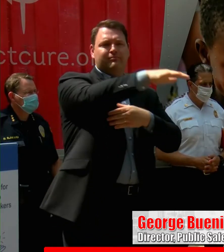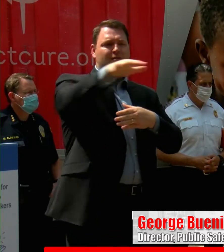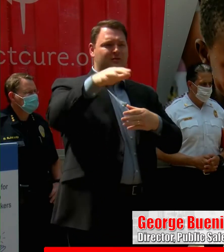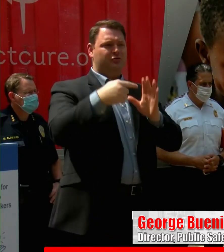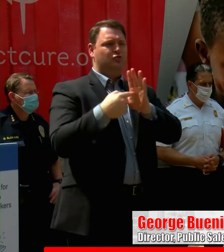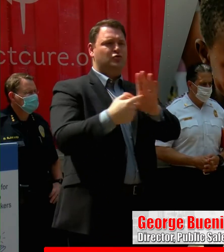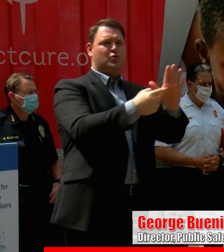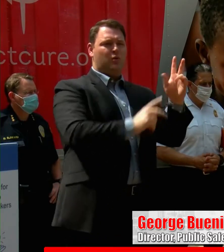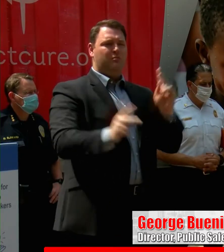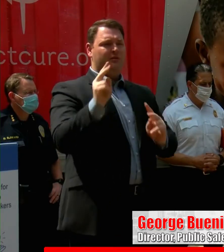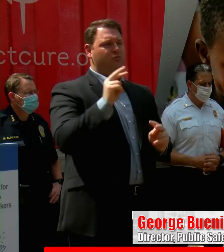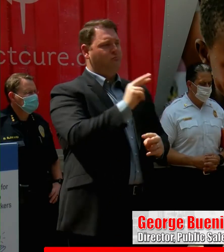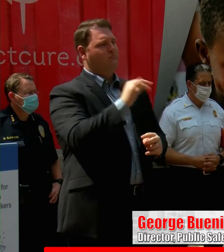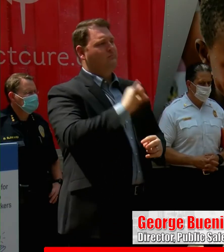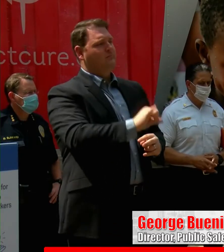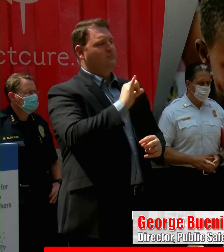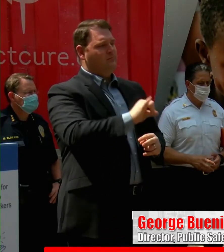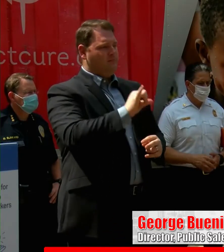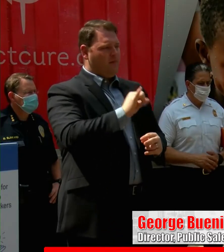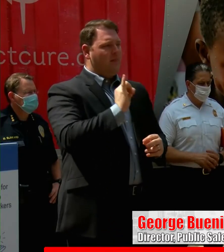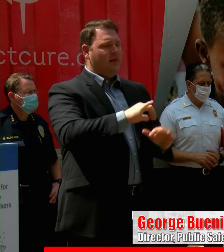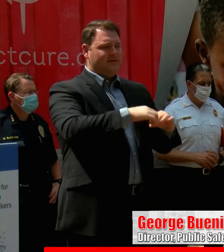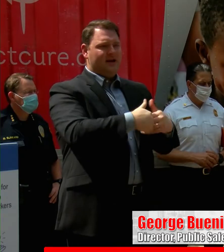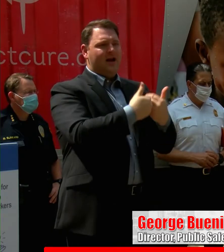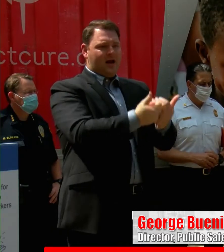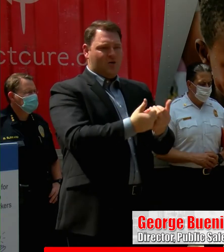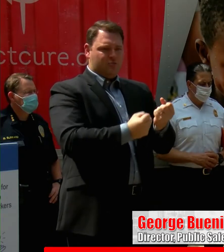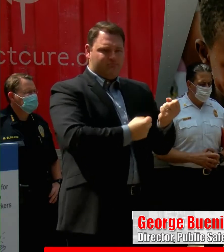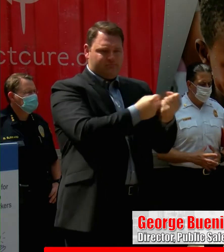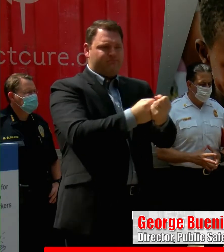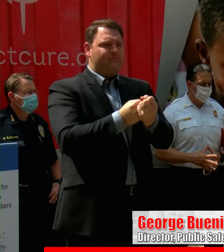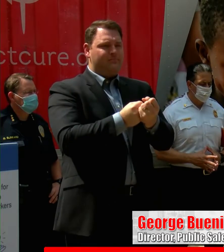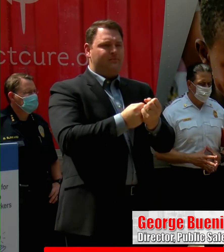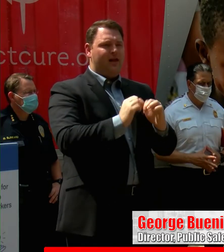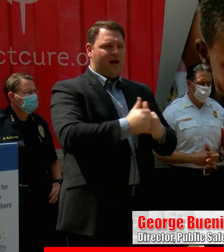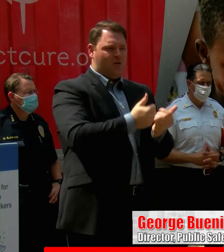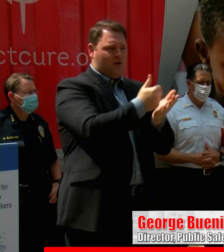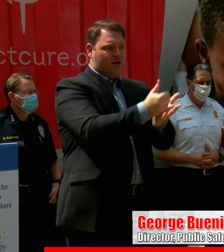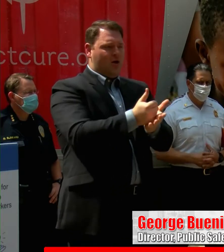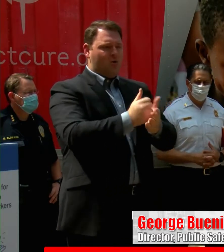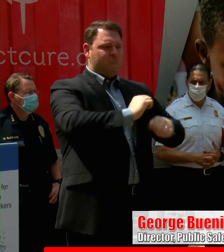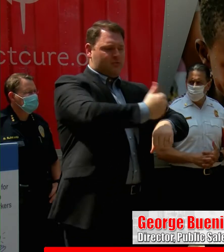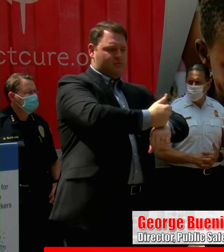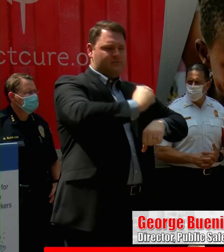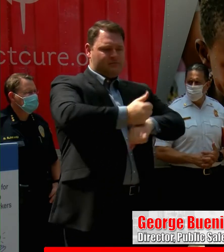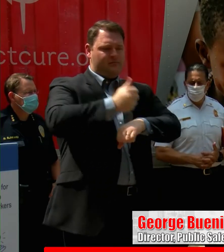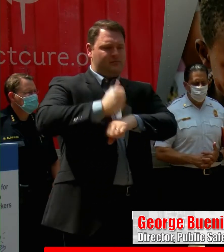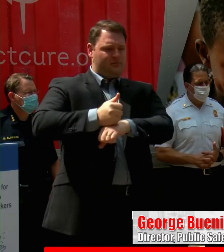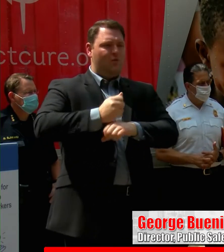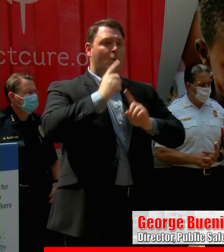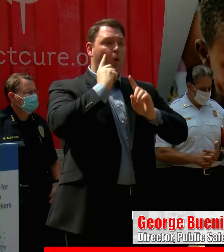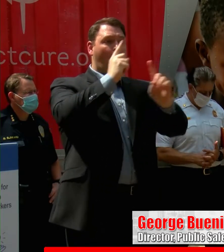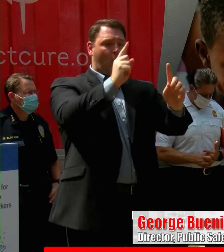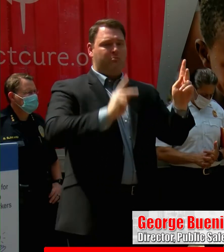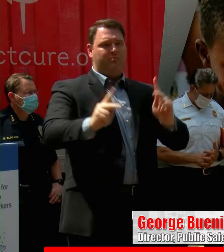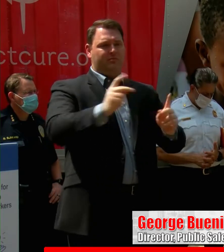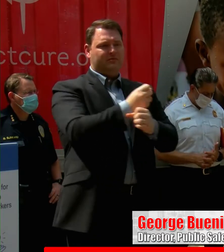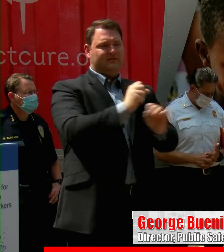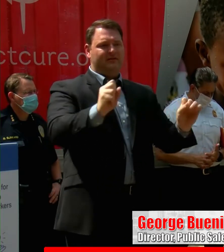everybody it's just another step, the many steps that you've implemented or put in place to keep everybody